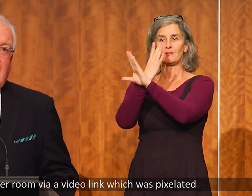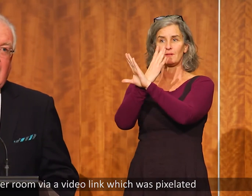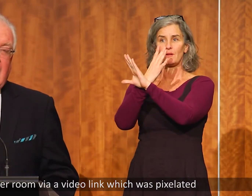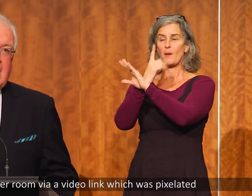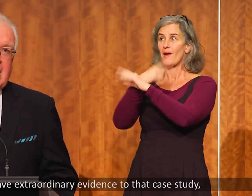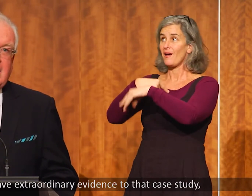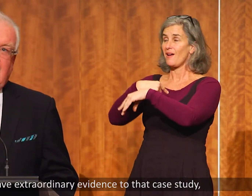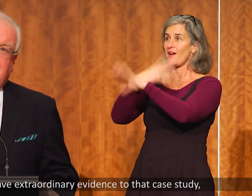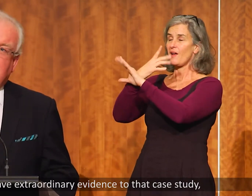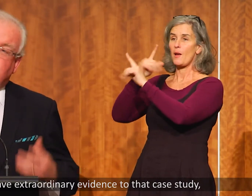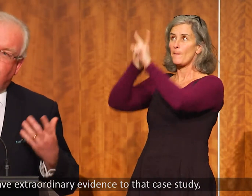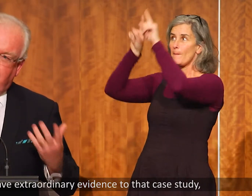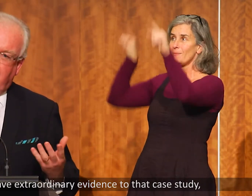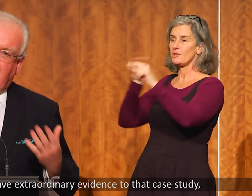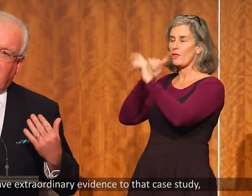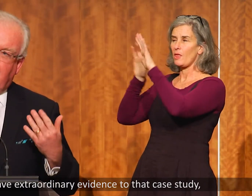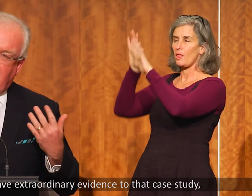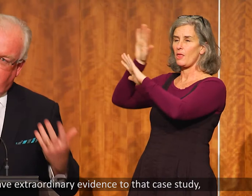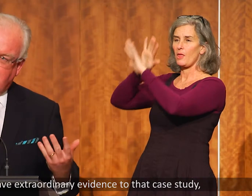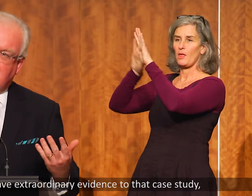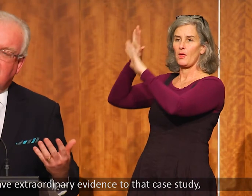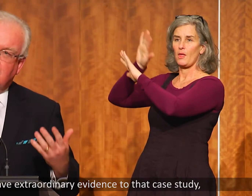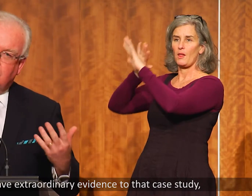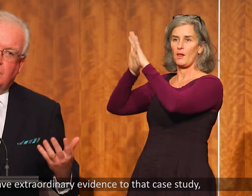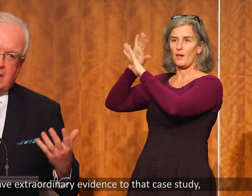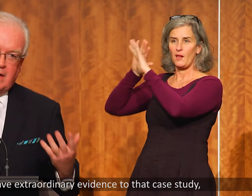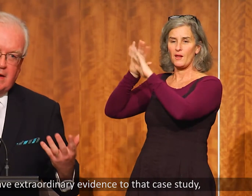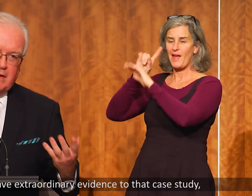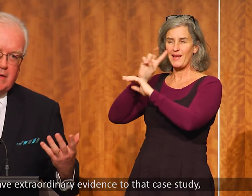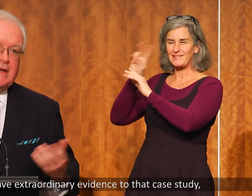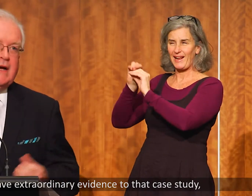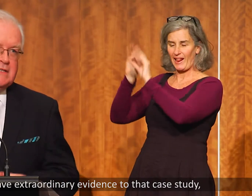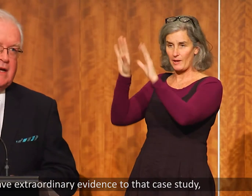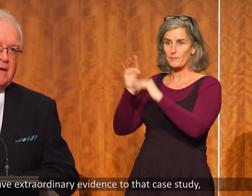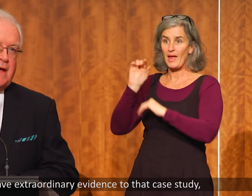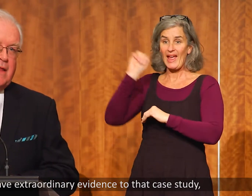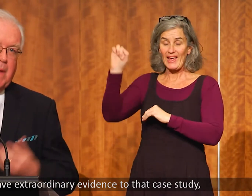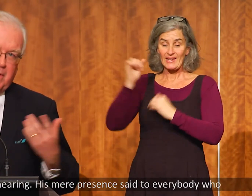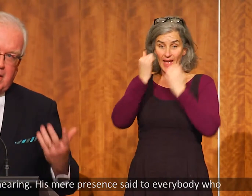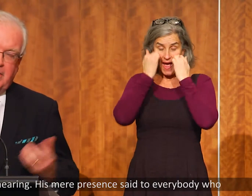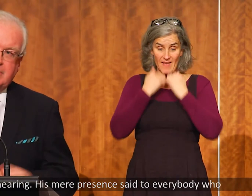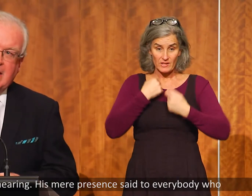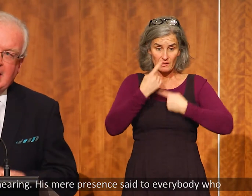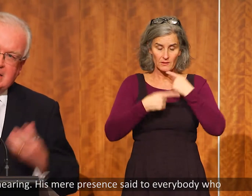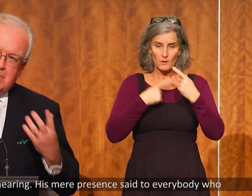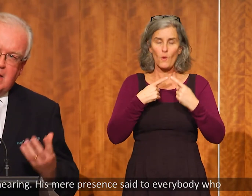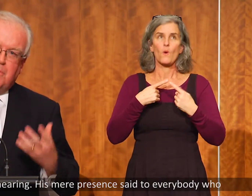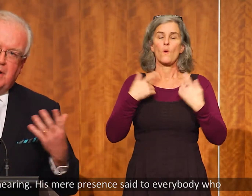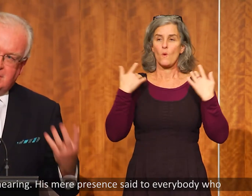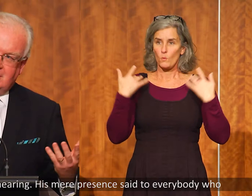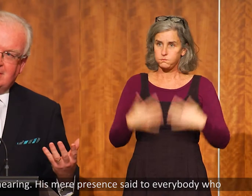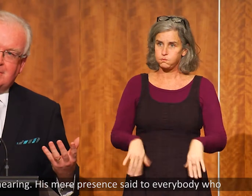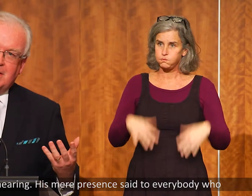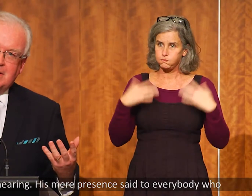pixelated, and he gave extraordinary evidence to that case study in the public hearing. His